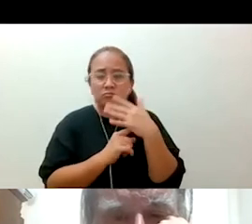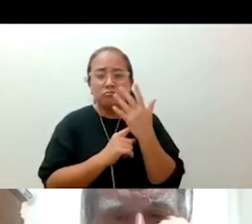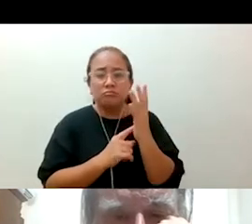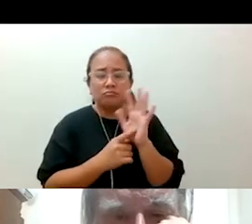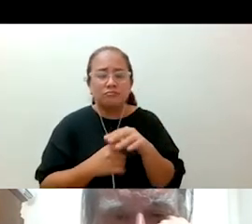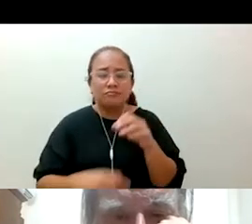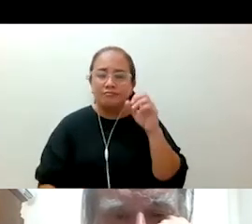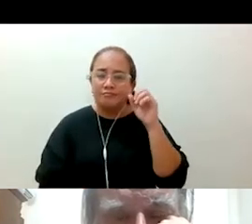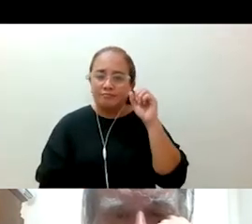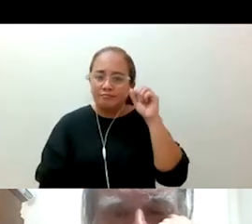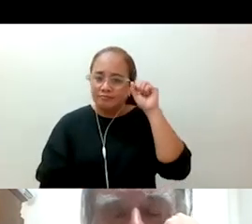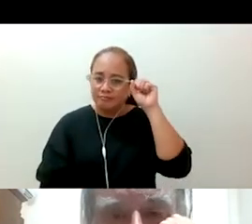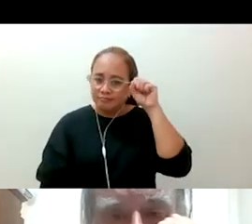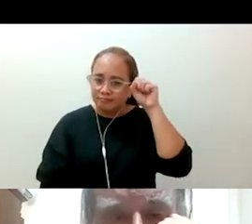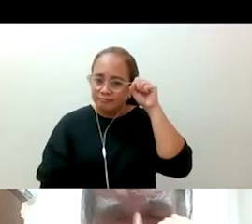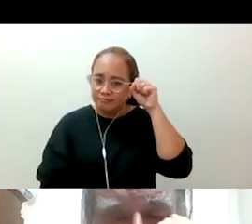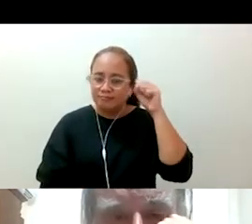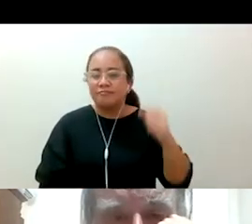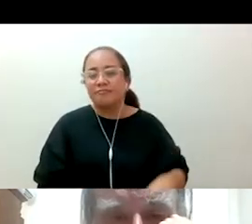This is shock. Mm-hmm.